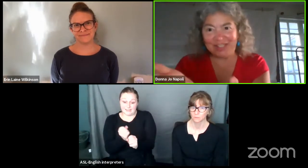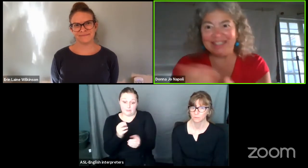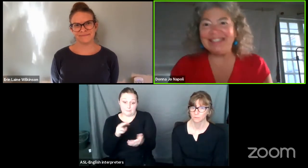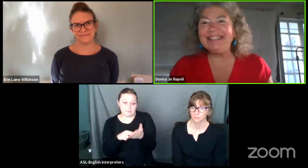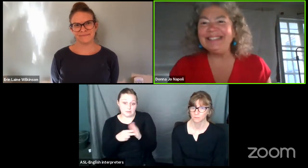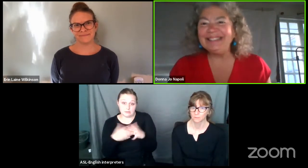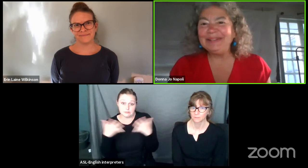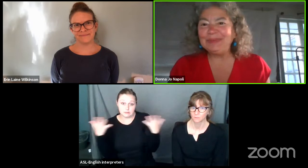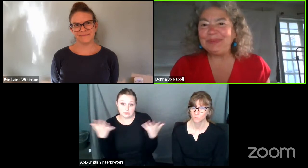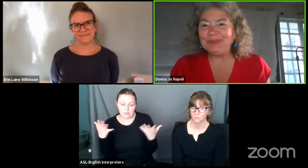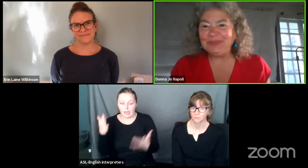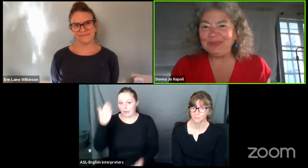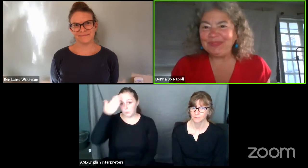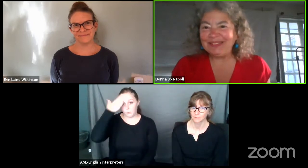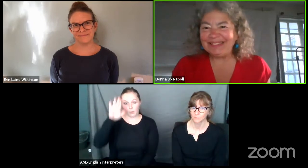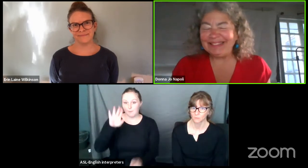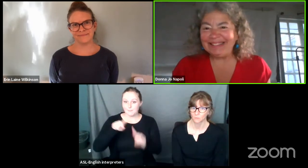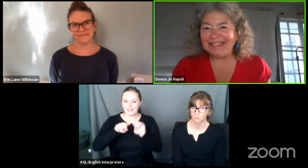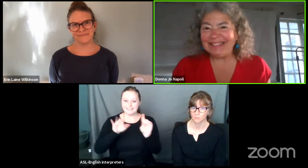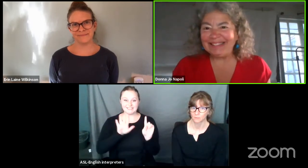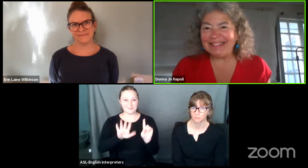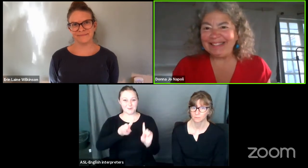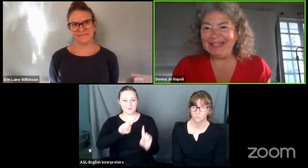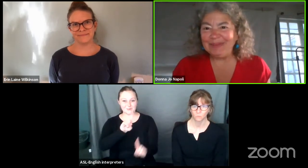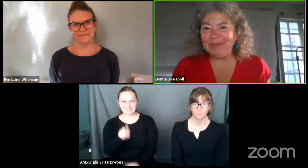your question.